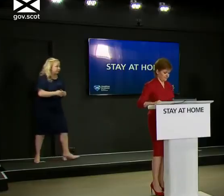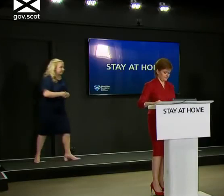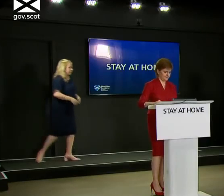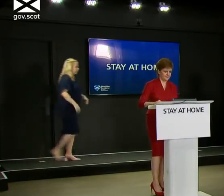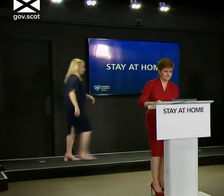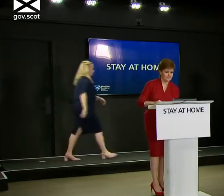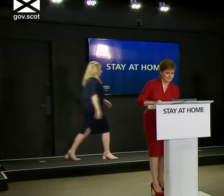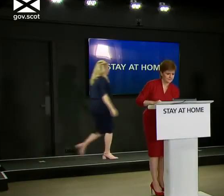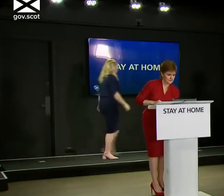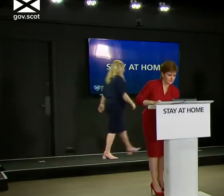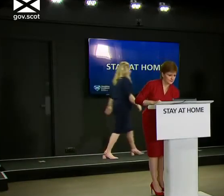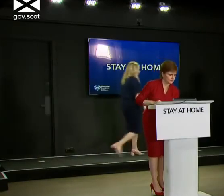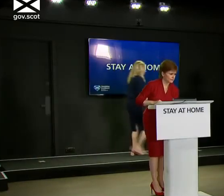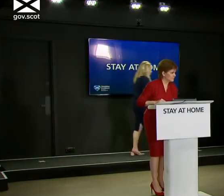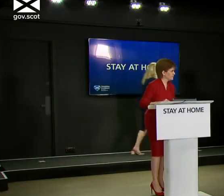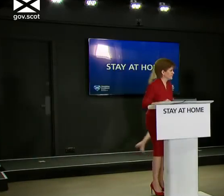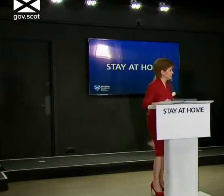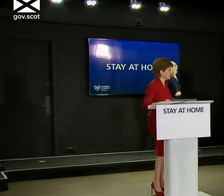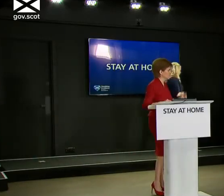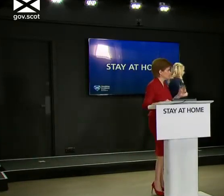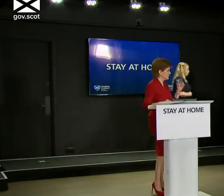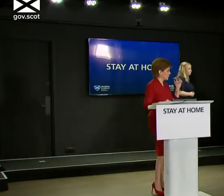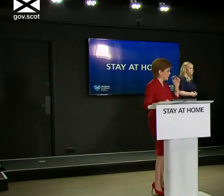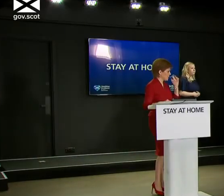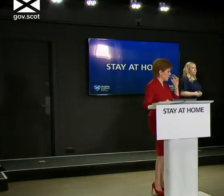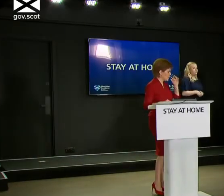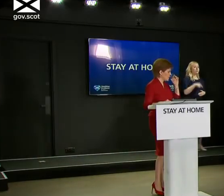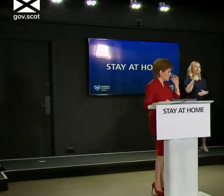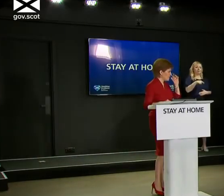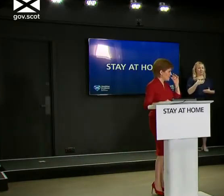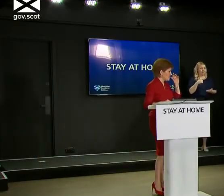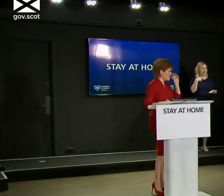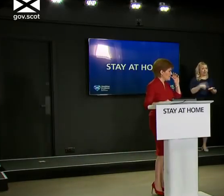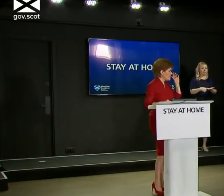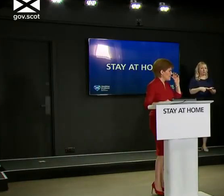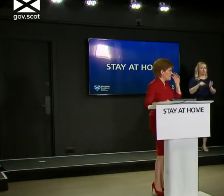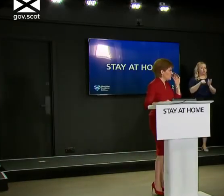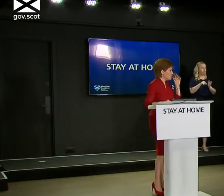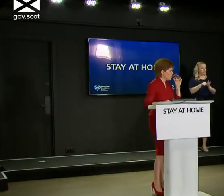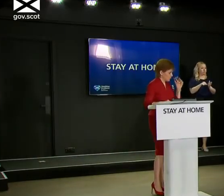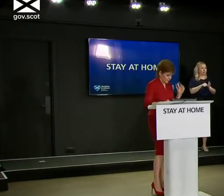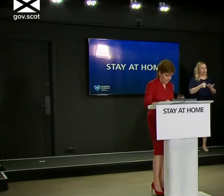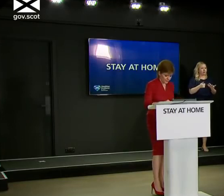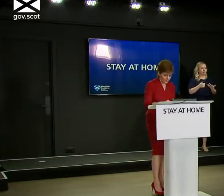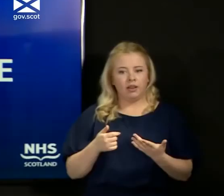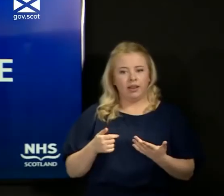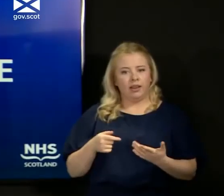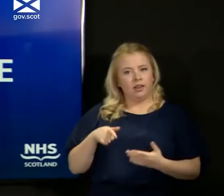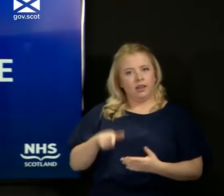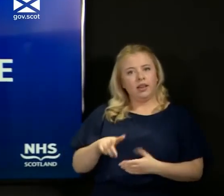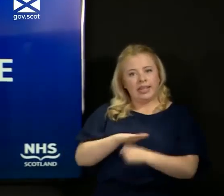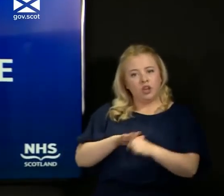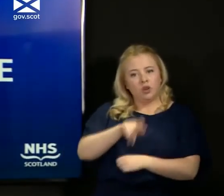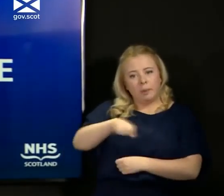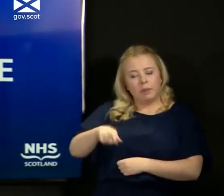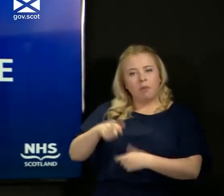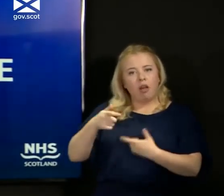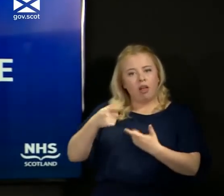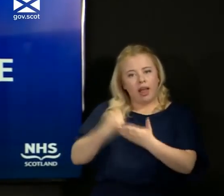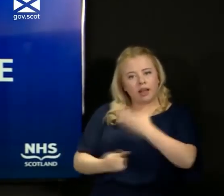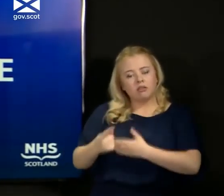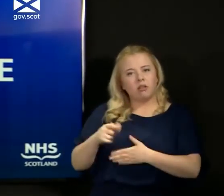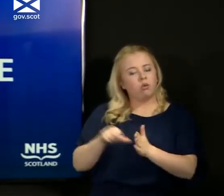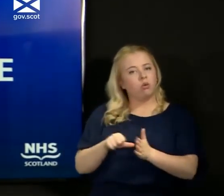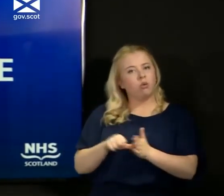are very, very difficult decisions, aren't they? And very difficult situations for people to find themselves in. And I know that none of